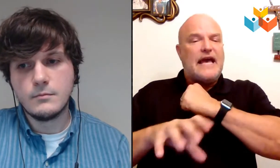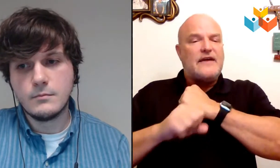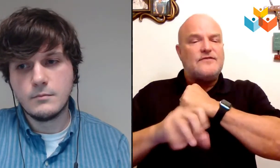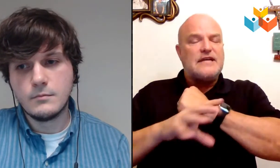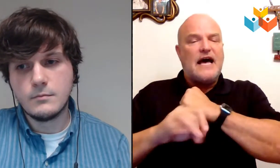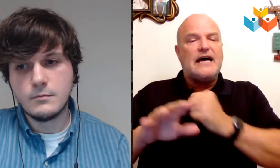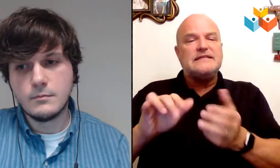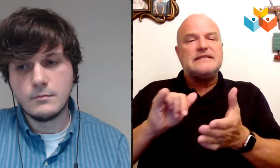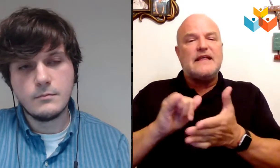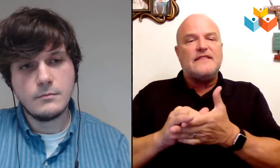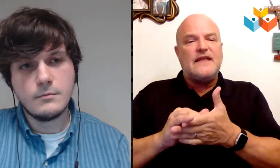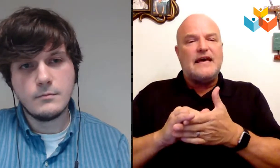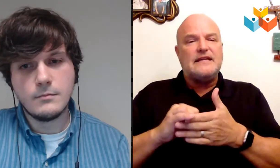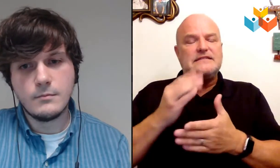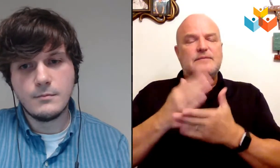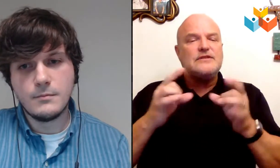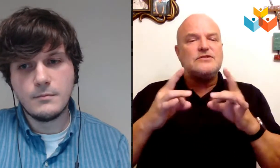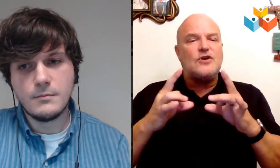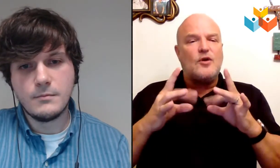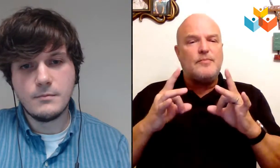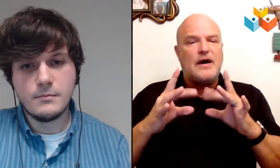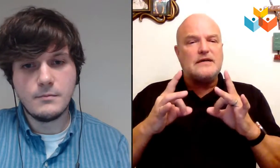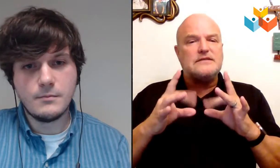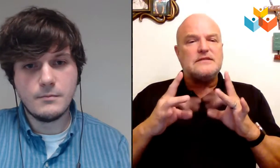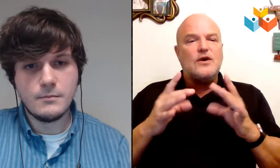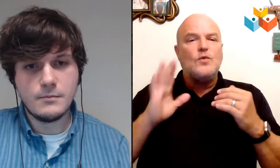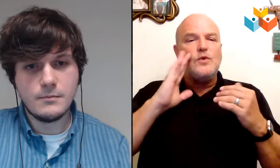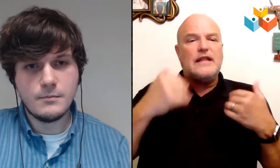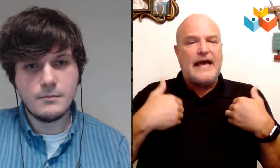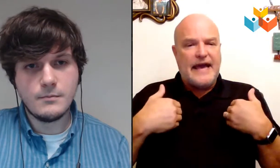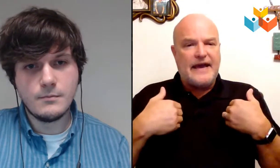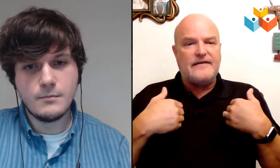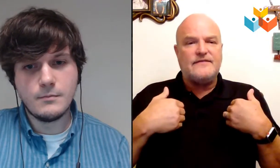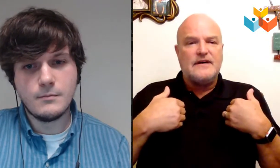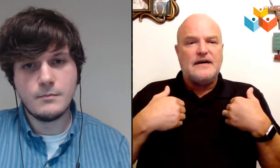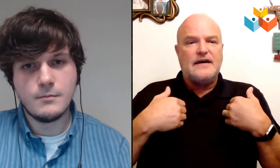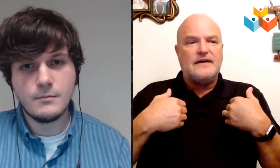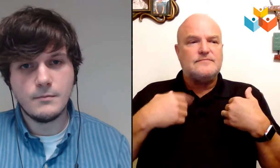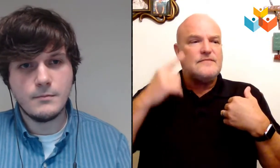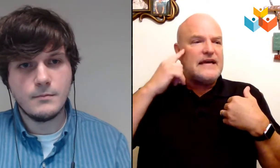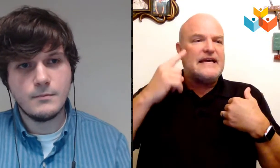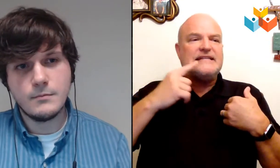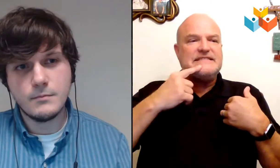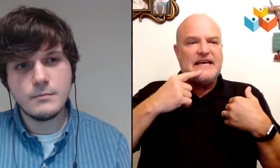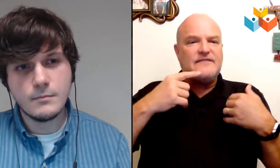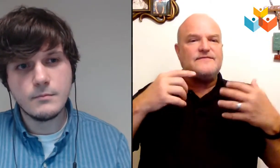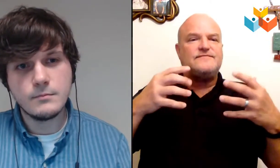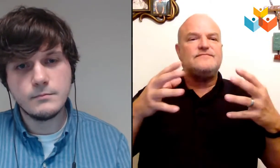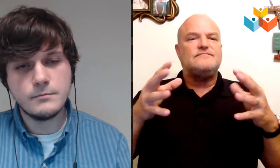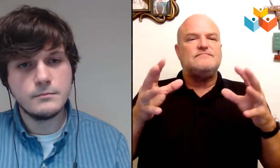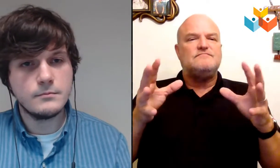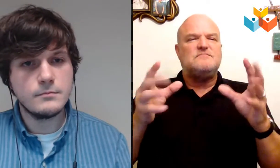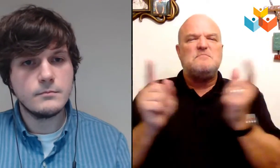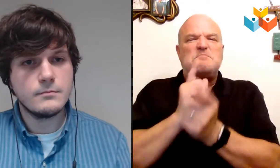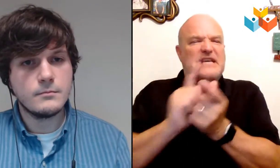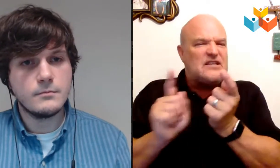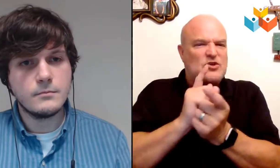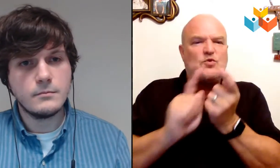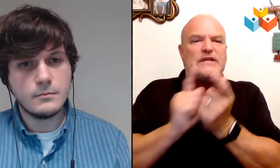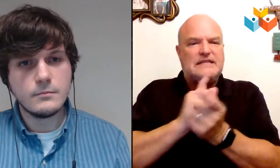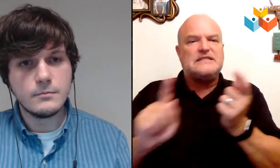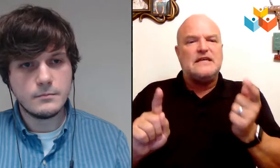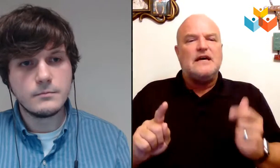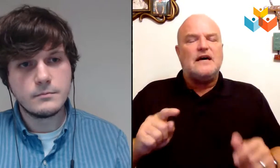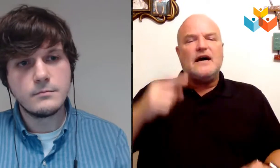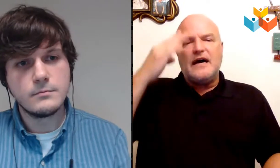Sometimes they advertise that some of the Starbucks will have like a deaf meet